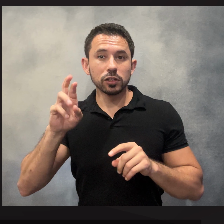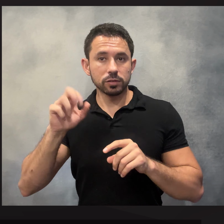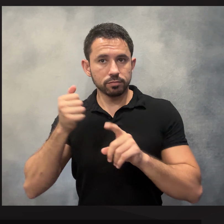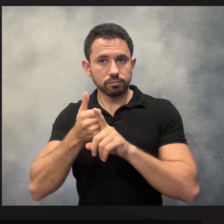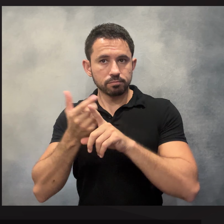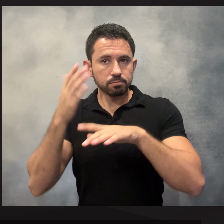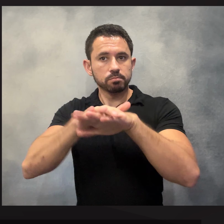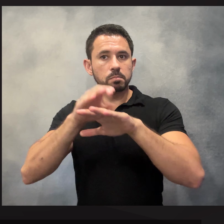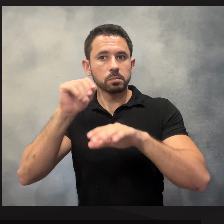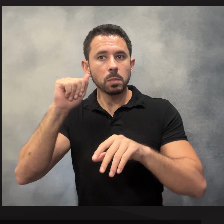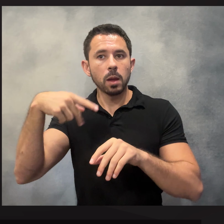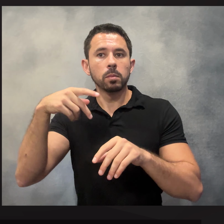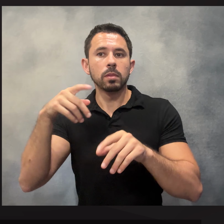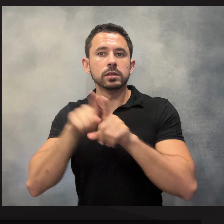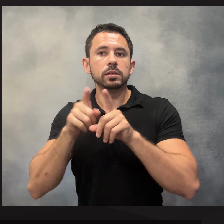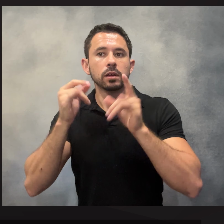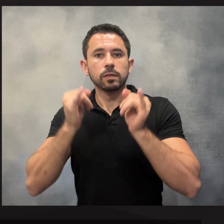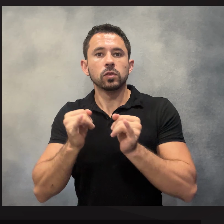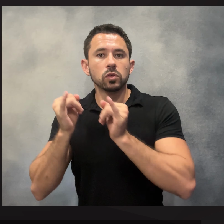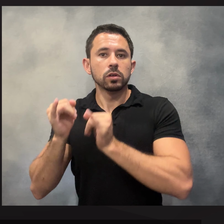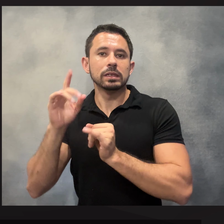points on OSM.